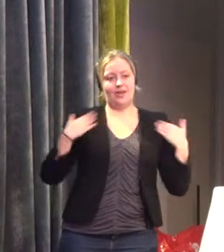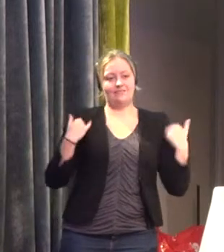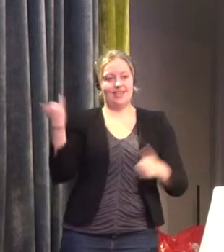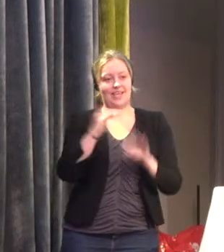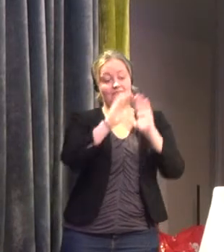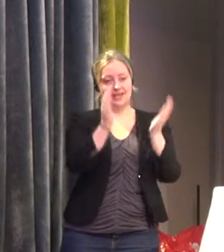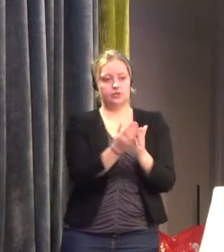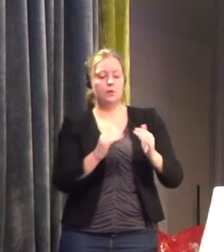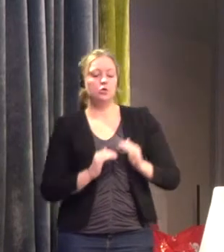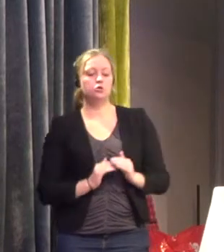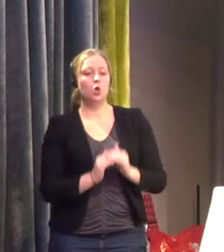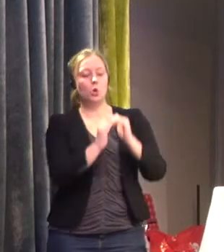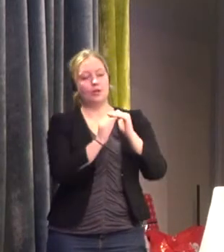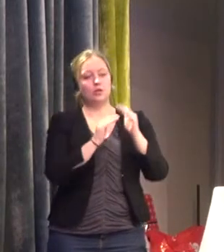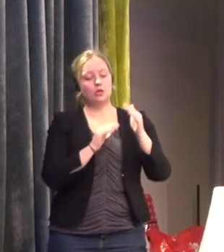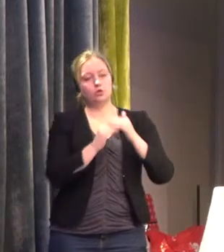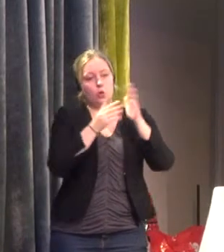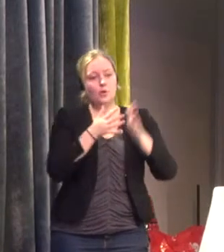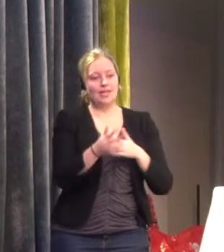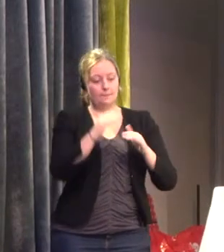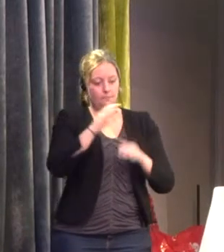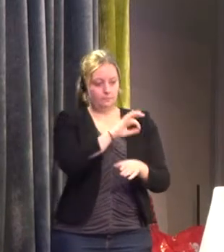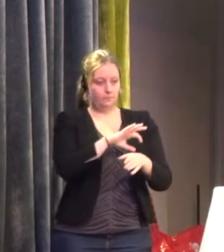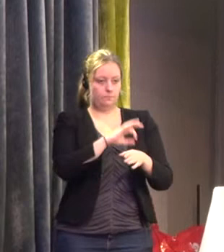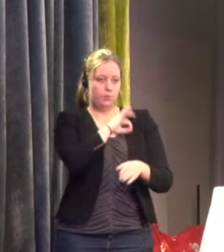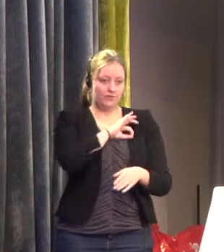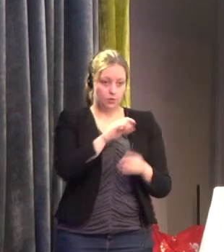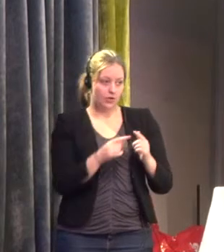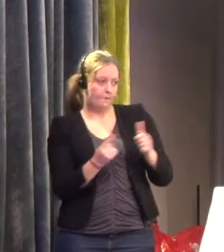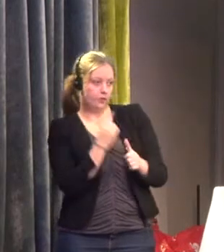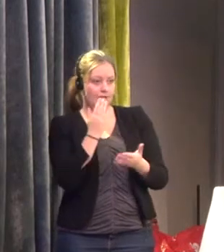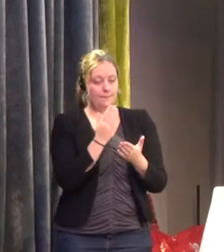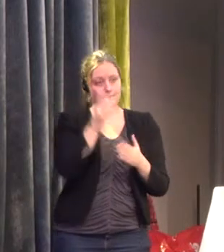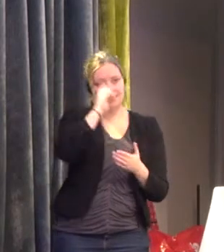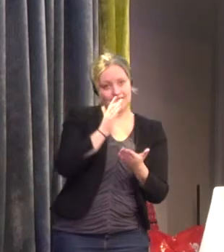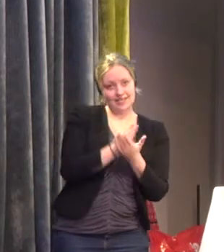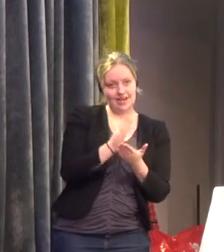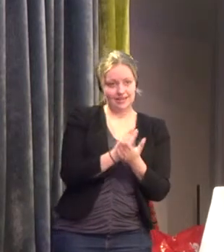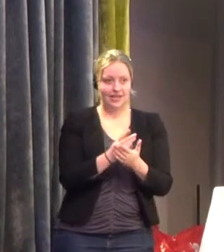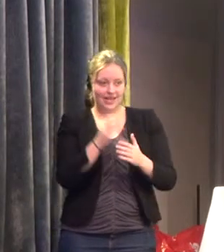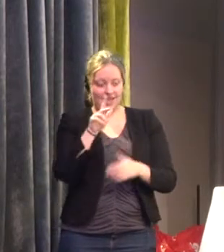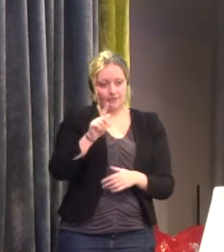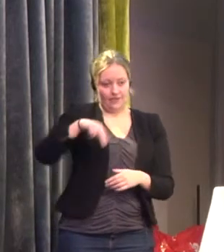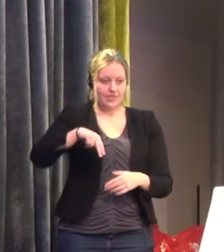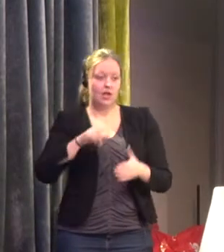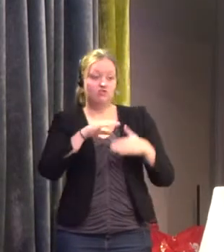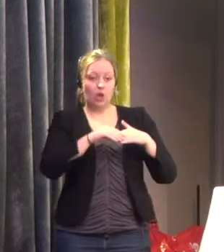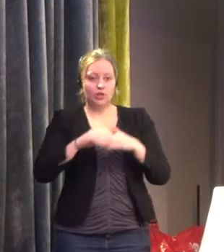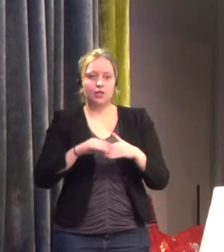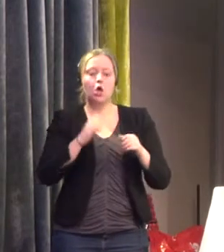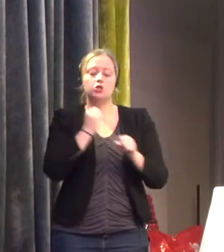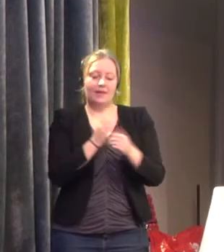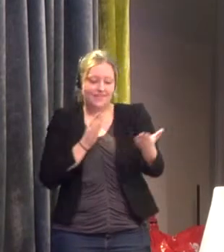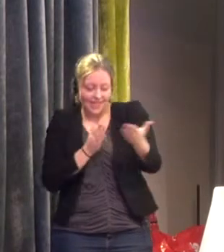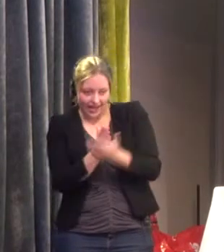The CRPD is also notable for being the first human rights treaty at the UN to have included targeted stakeholders. No doubt